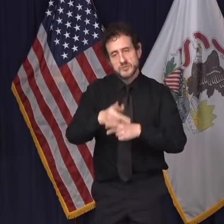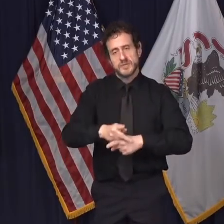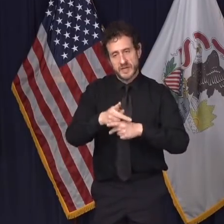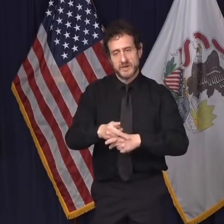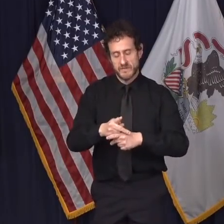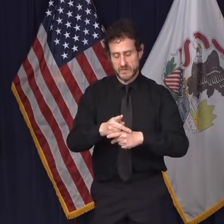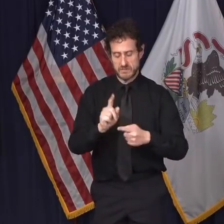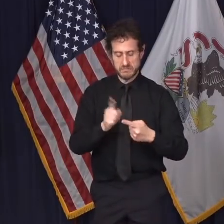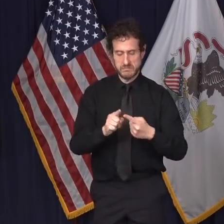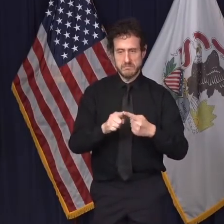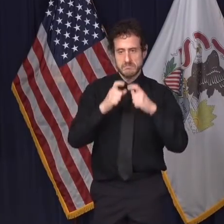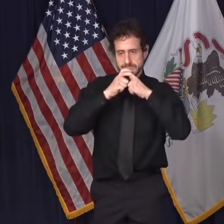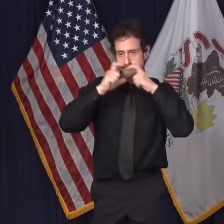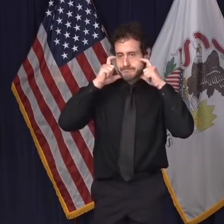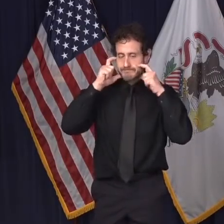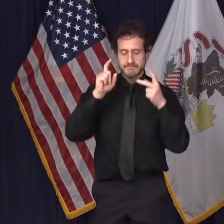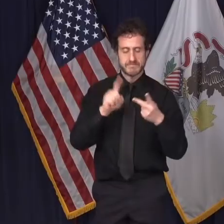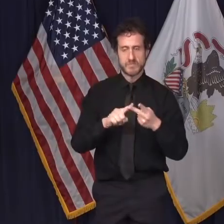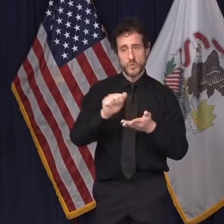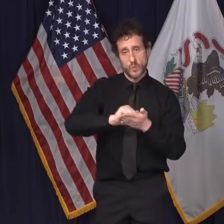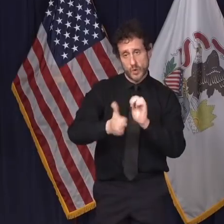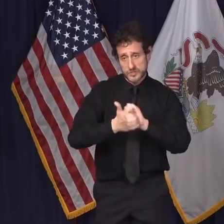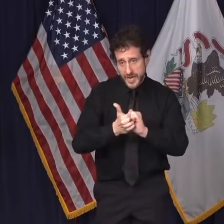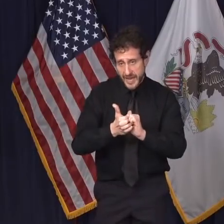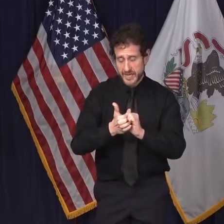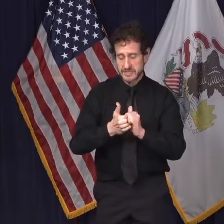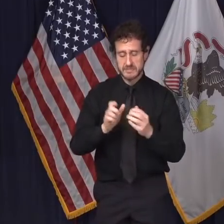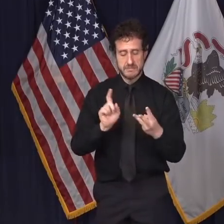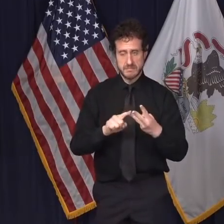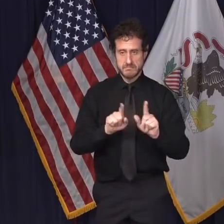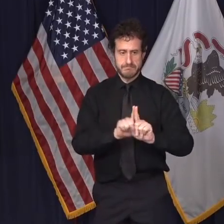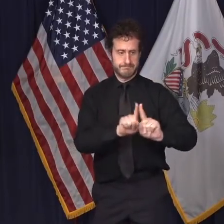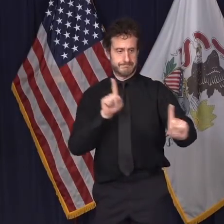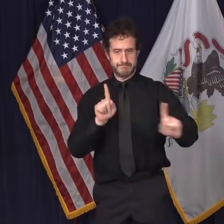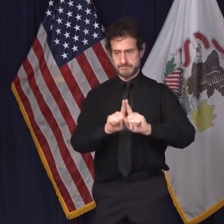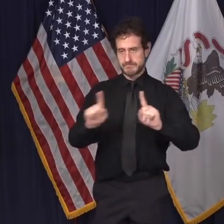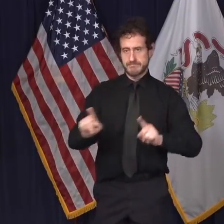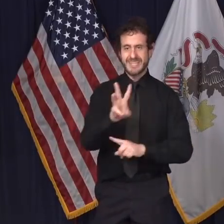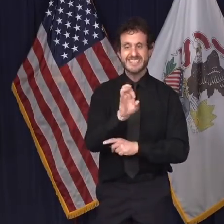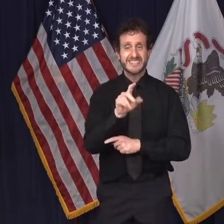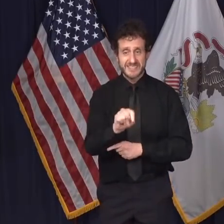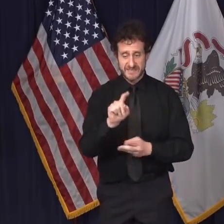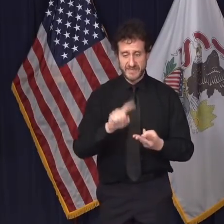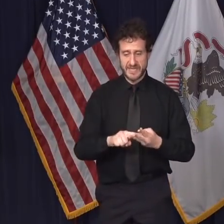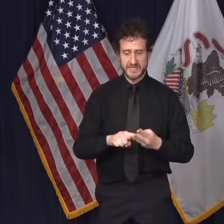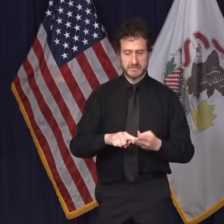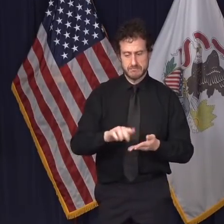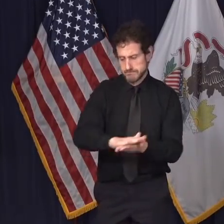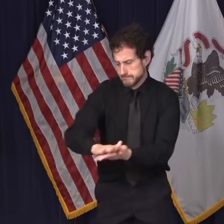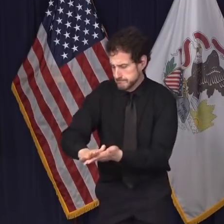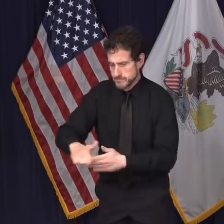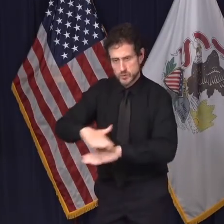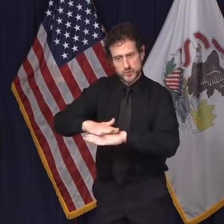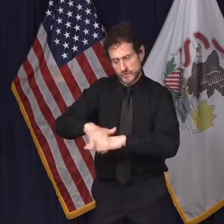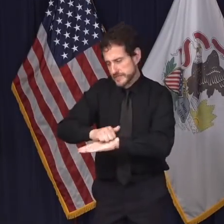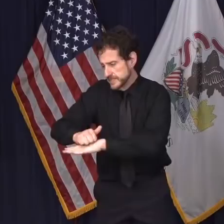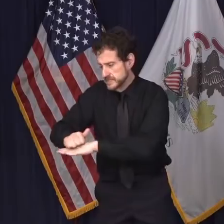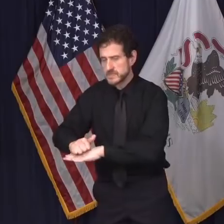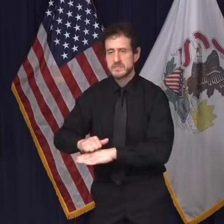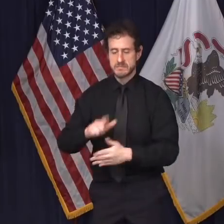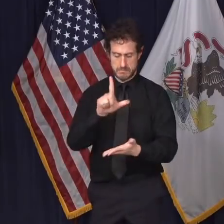washing hands, maintain 6 feet of distance, wiping down surfaces, using hand sanitizer, and